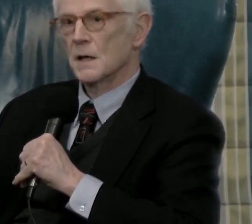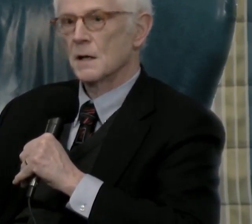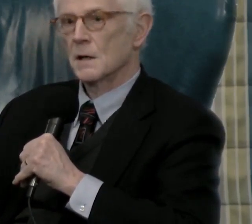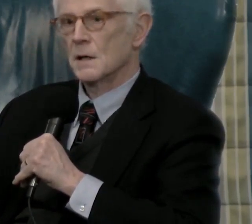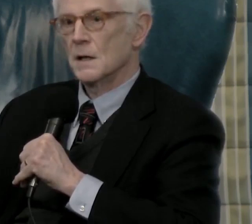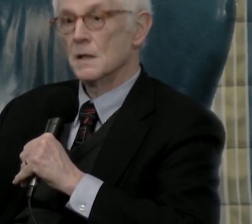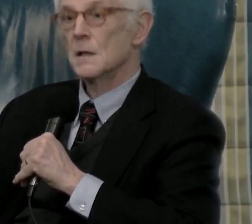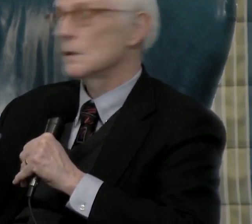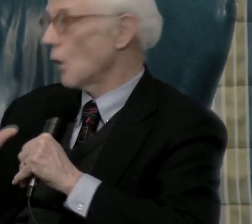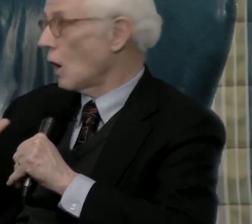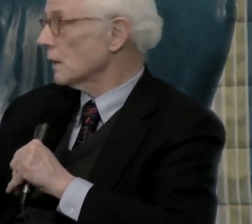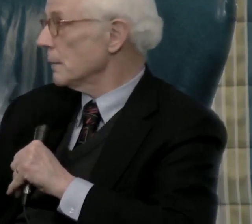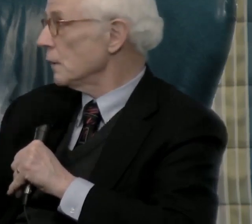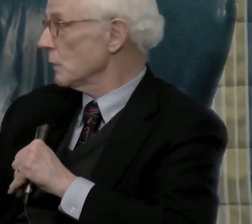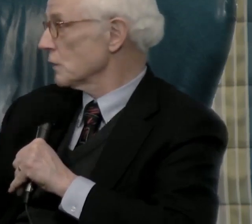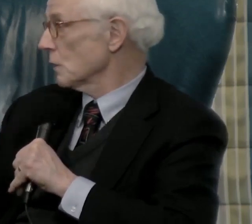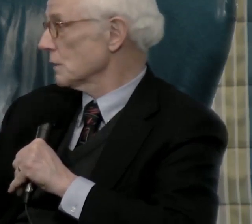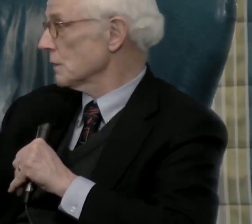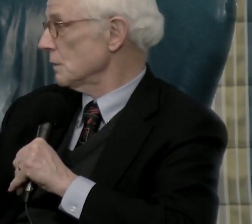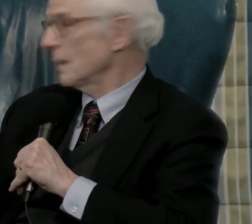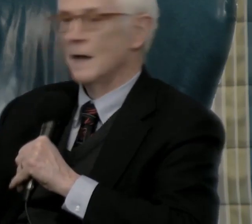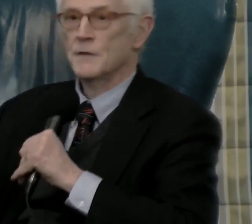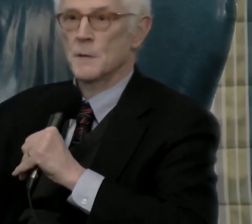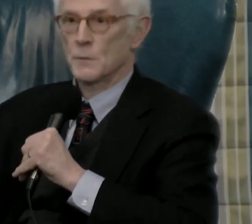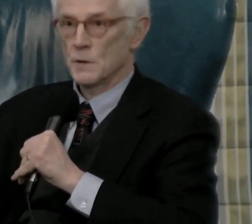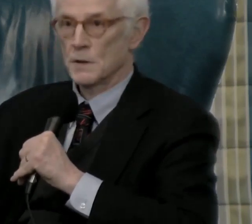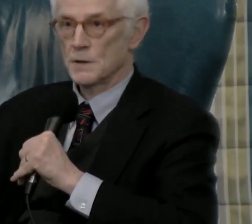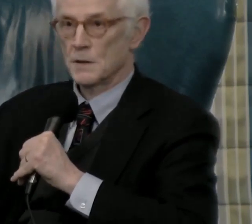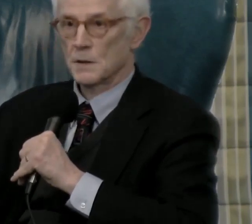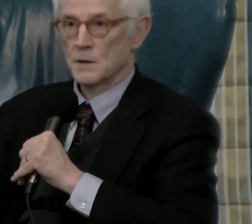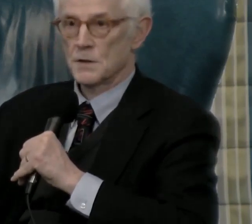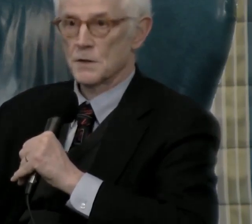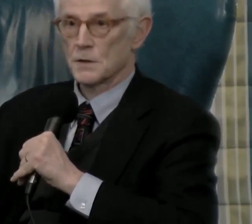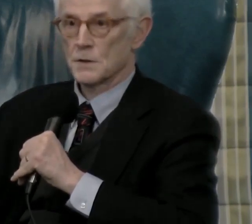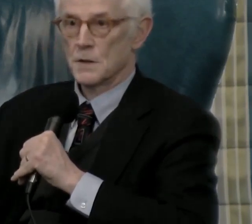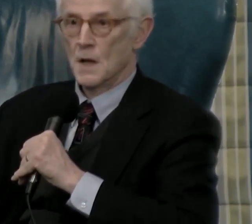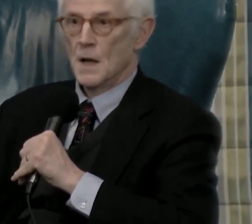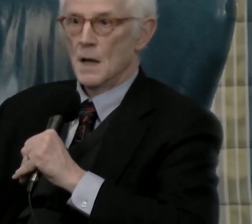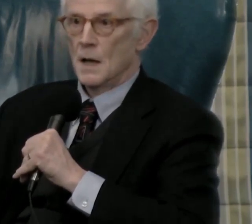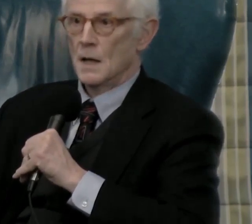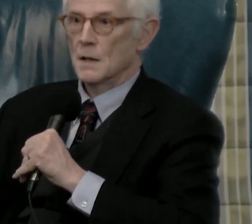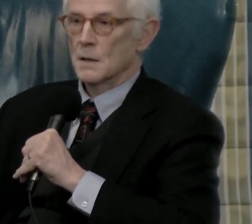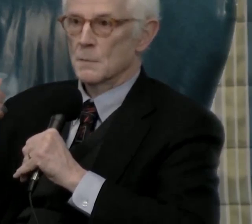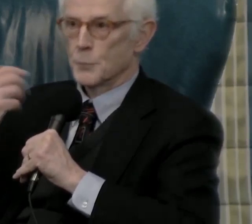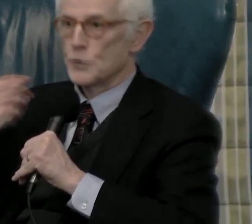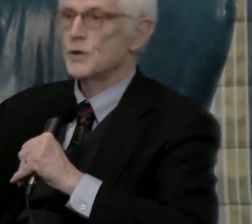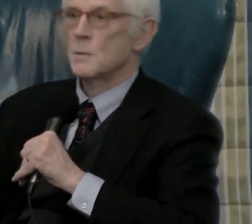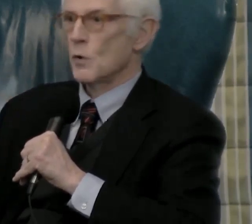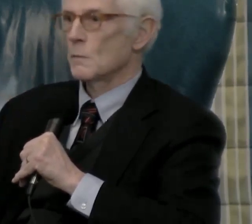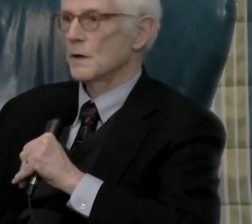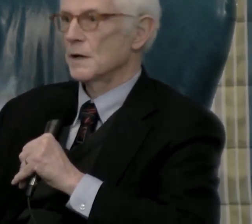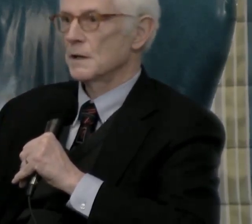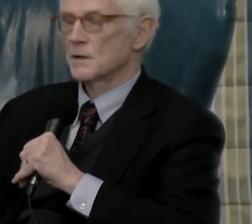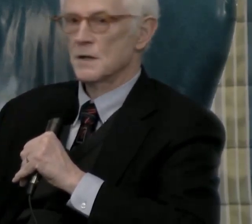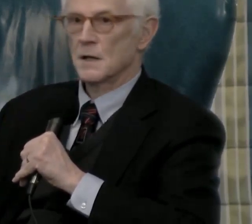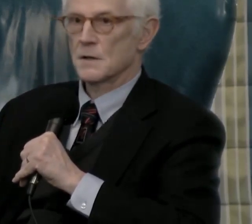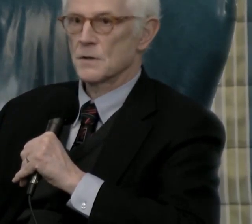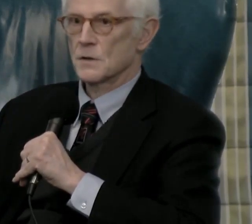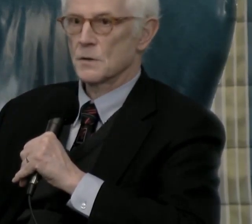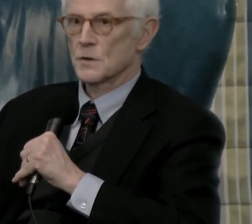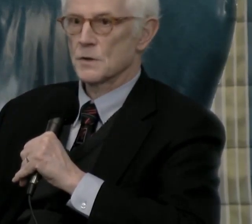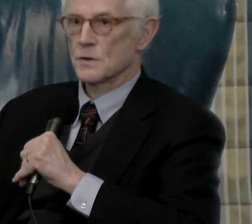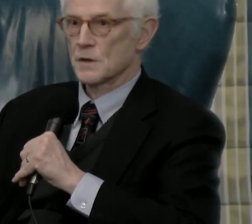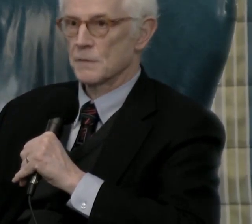that there are limited resources. We have to make realistic decisions. And pushing more money into